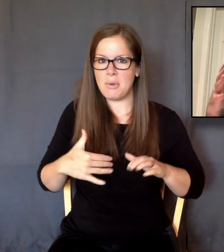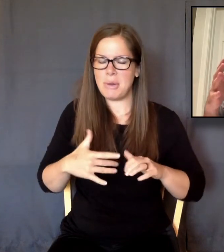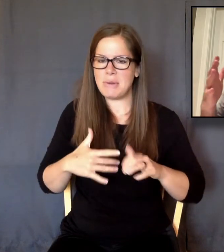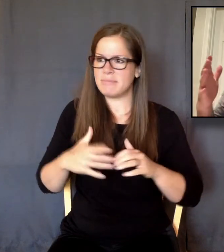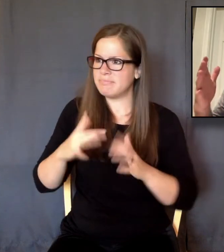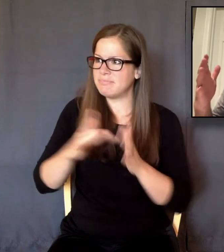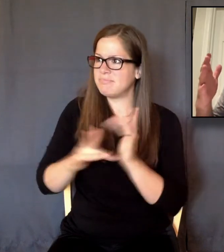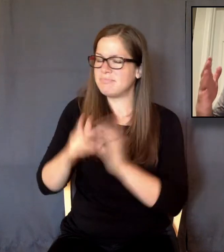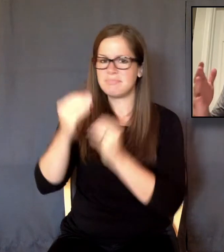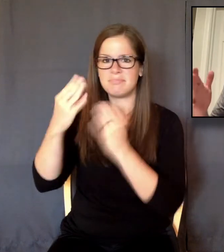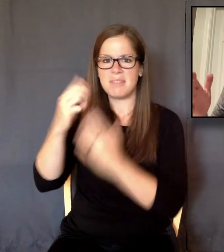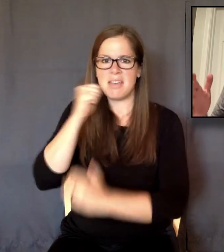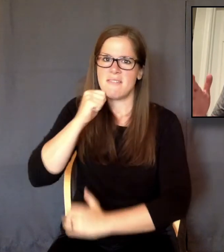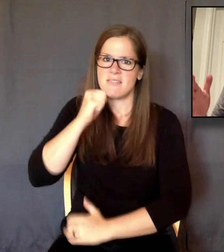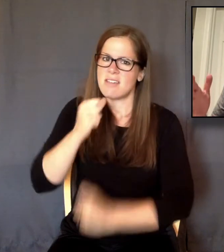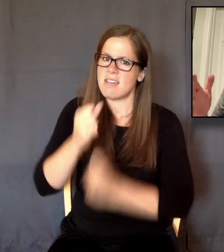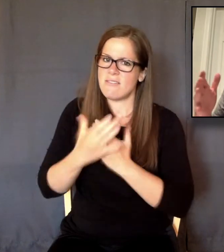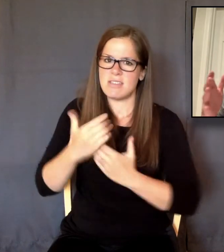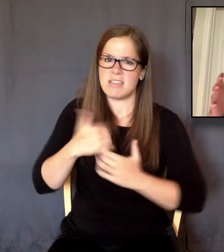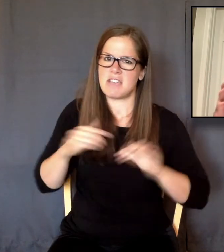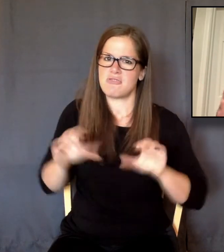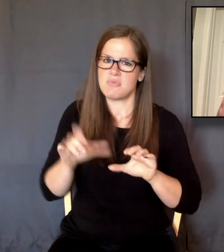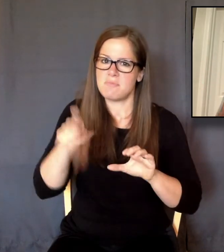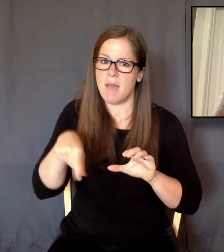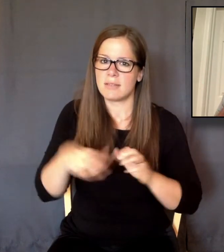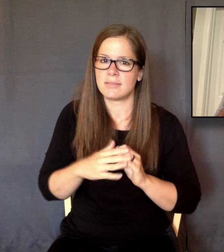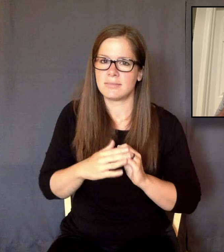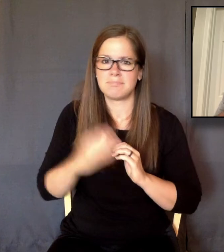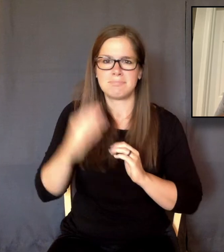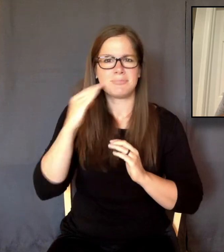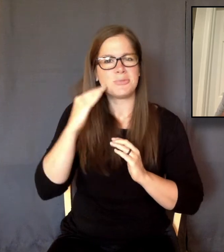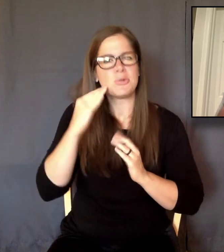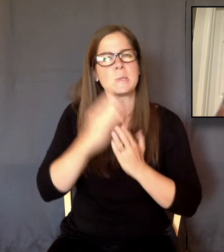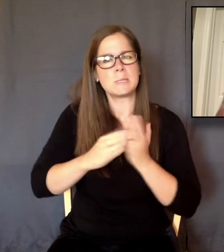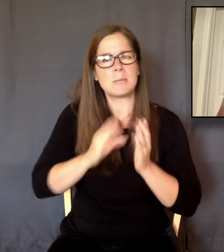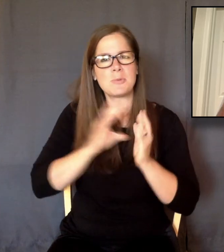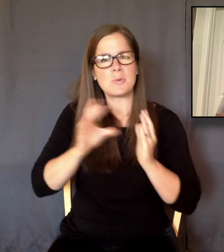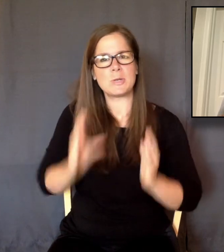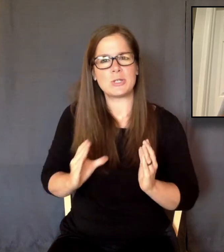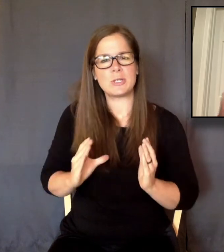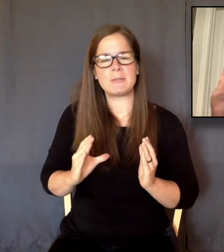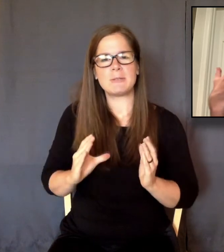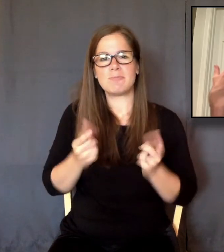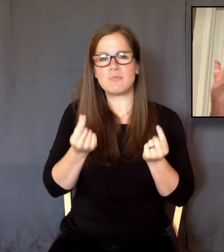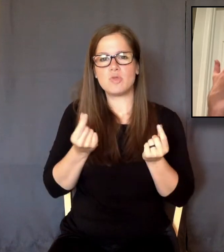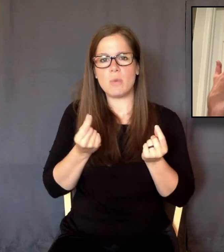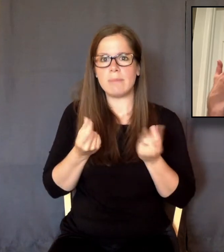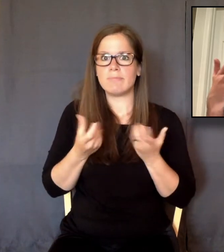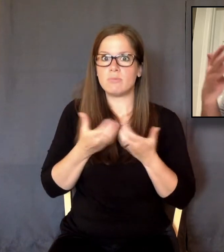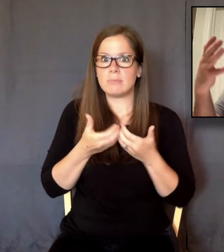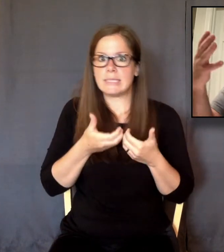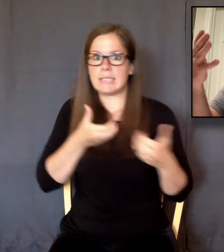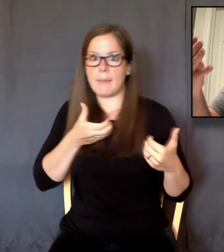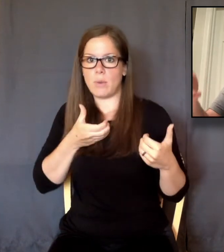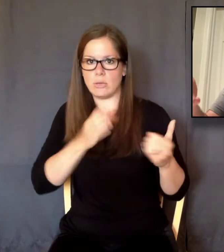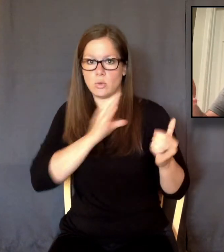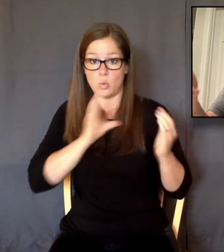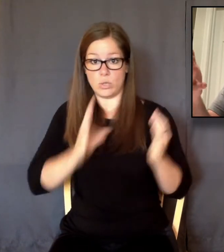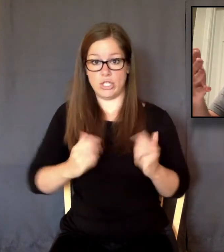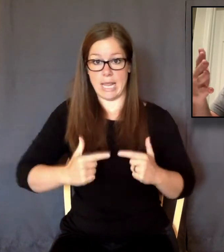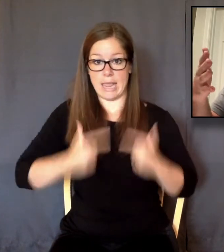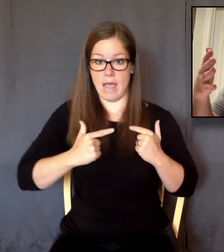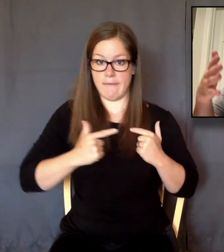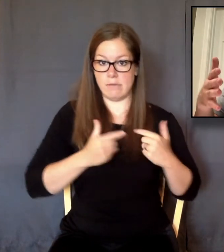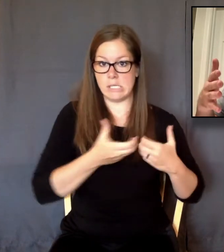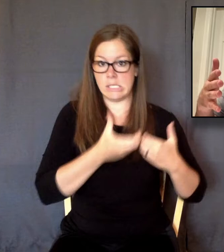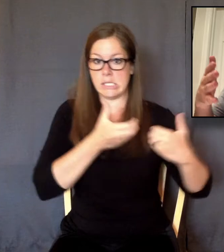There's this thing I like to call compartment Christianity, which is, I have my Jesus and my boldness and my Christianity when I'm at the dinner